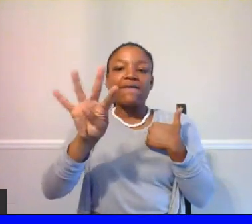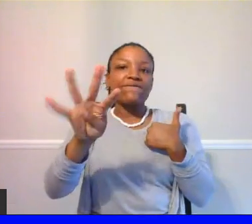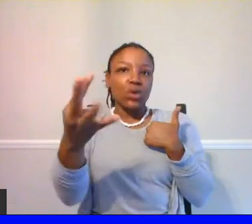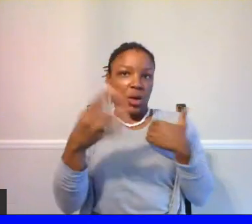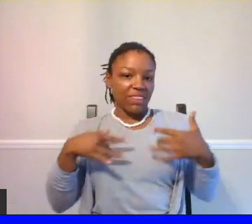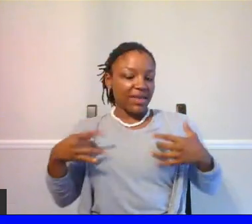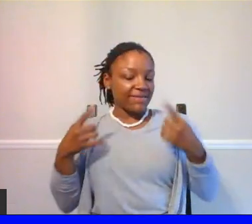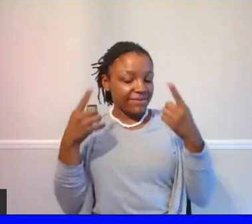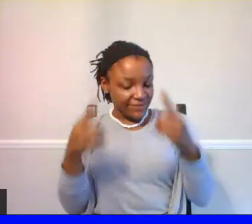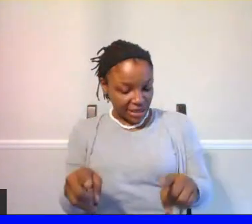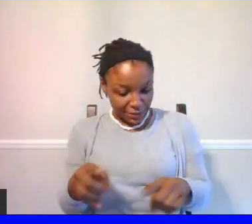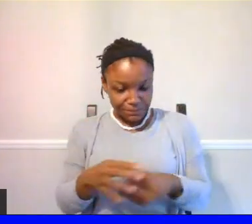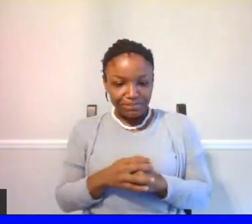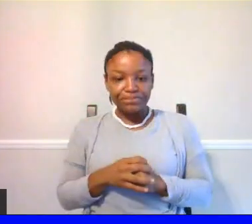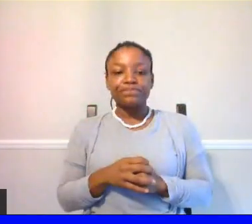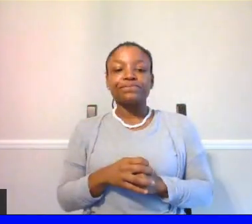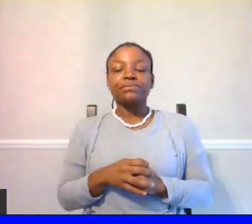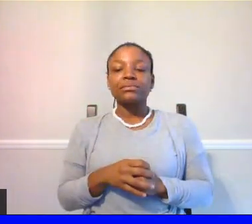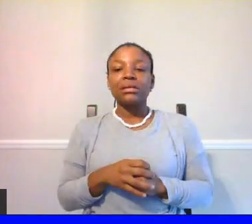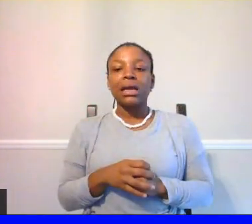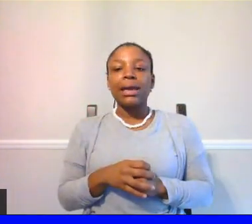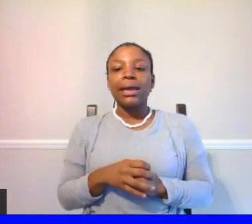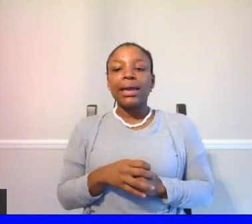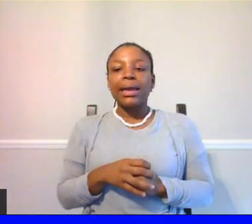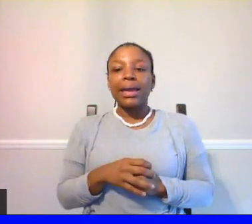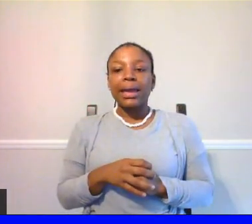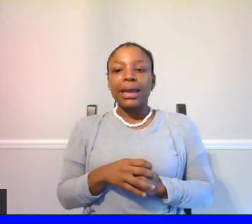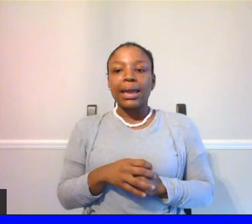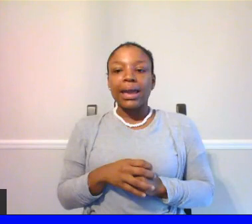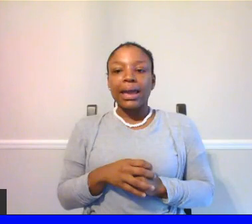and this was